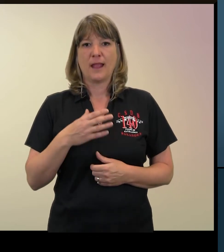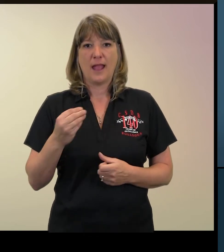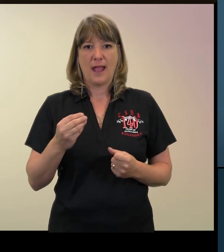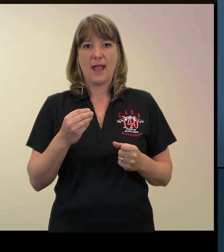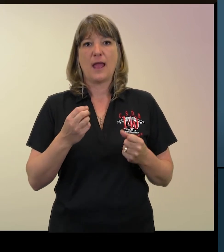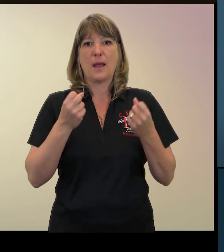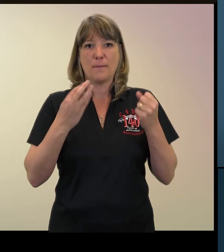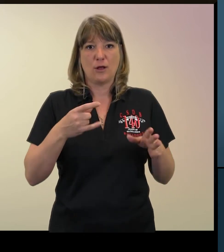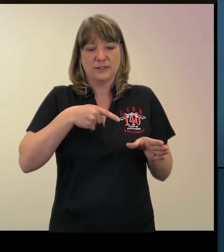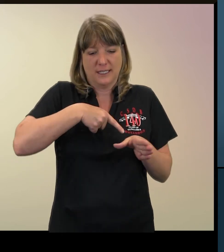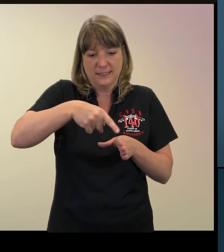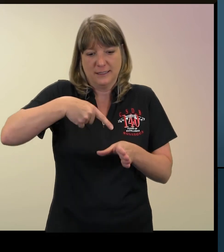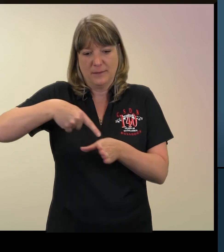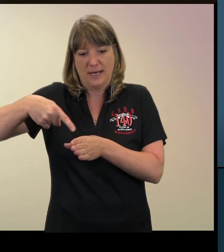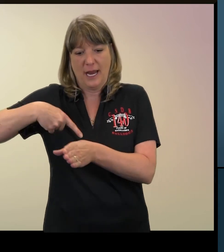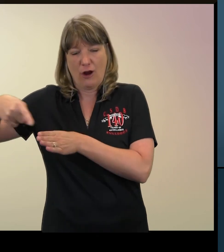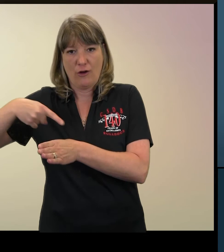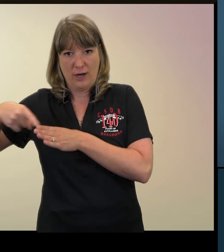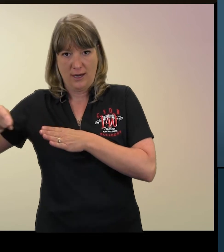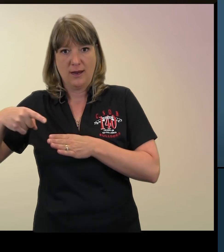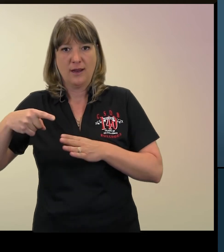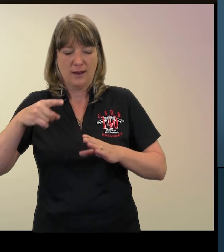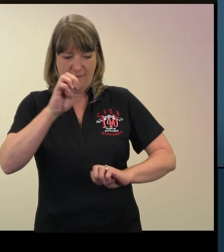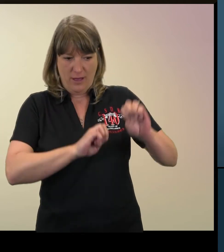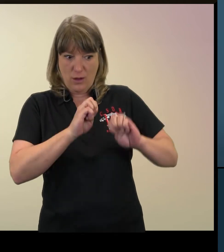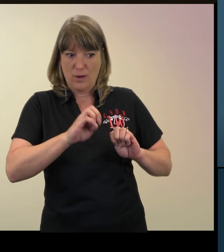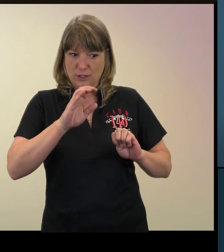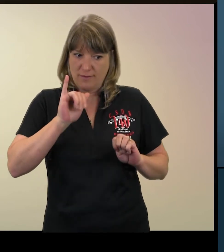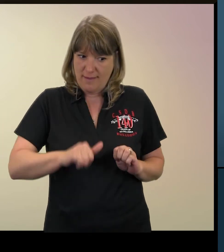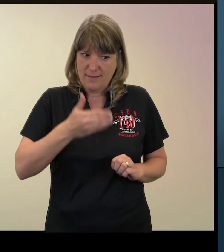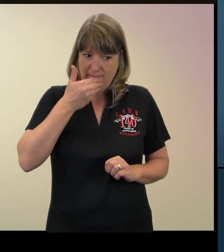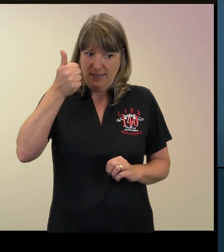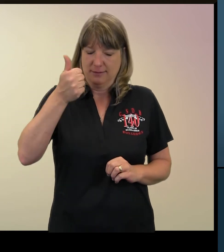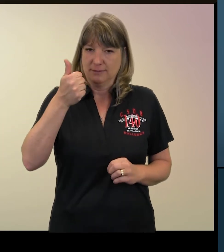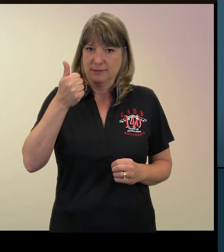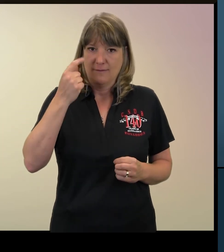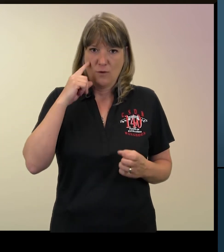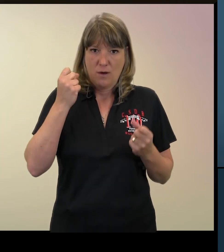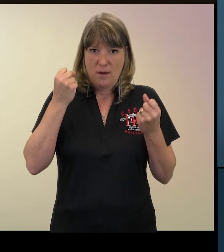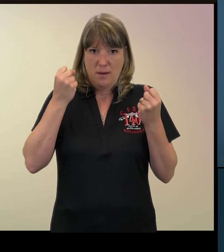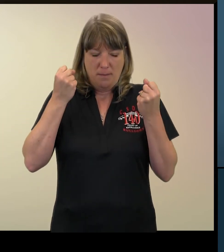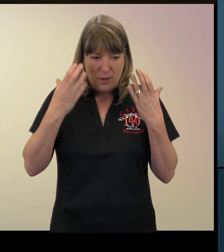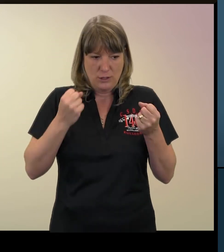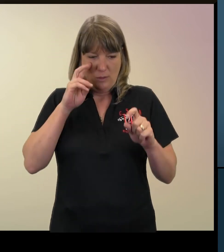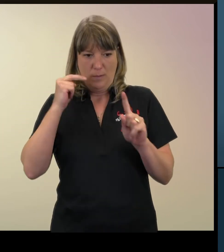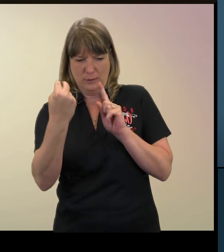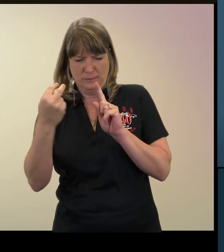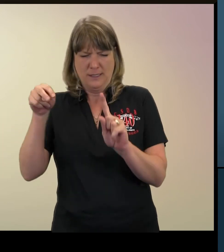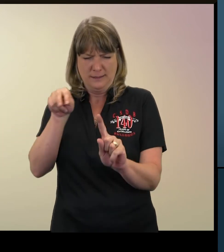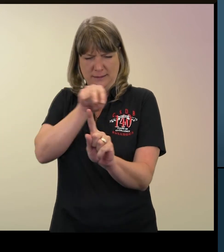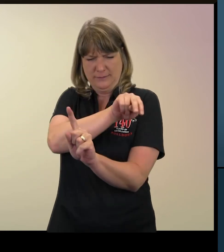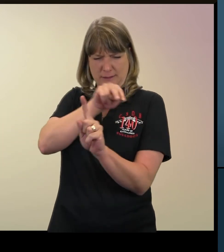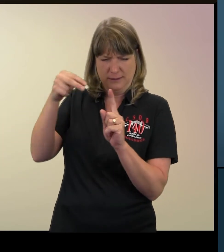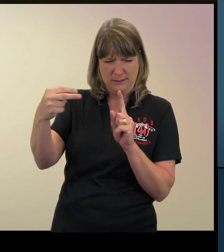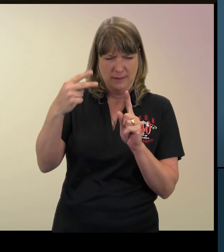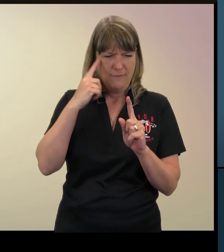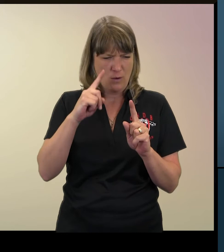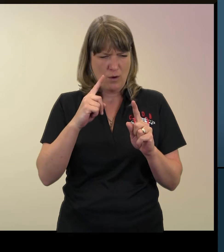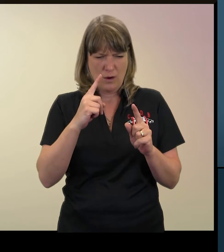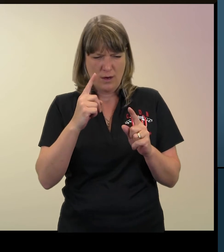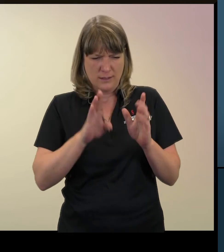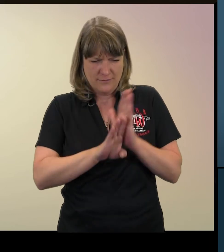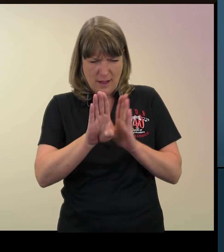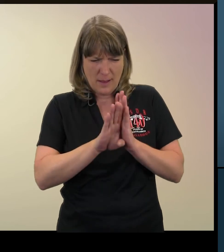And a multidisciplinary evaluation really is ideal to have multiple perspectives about